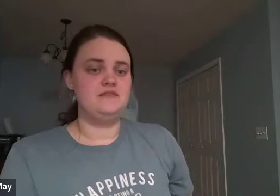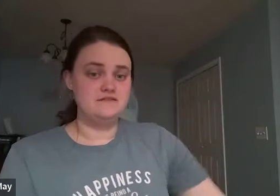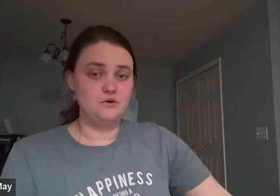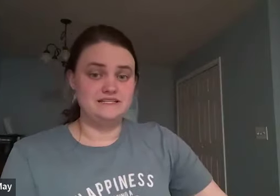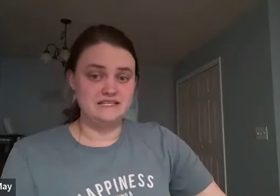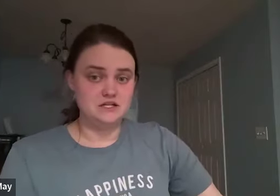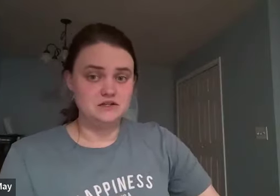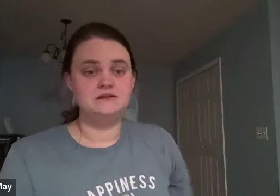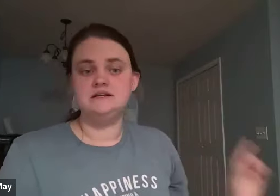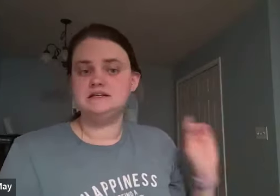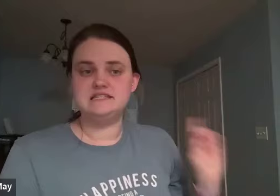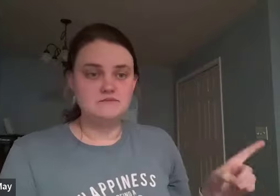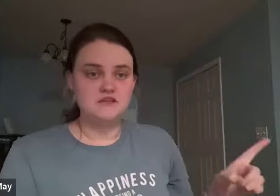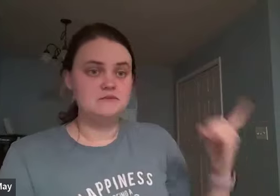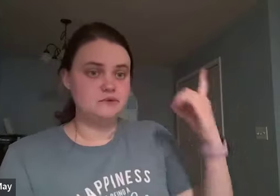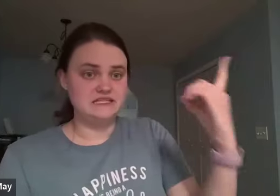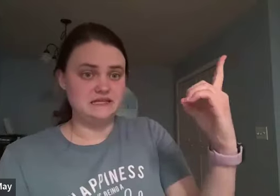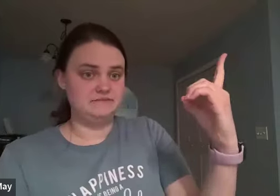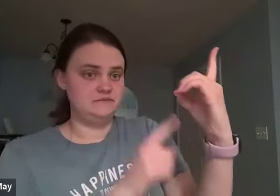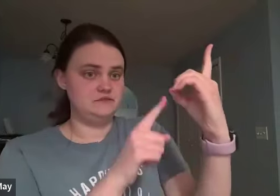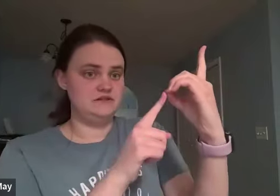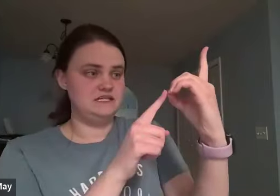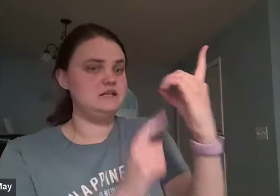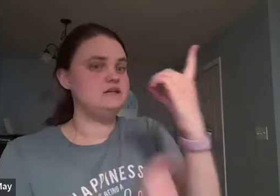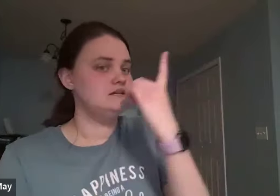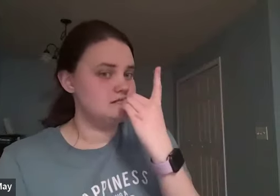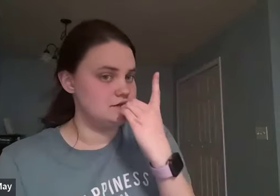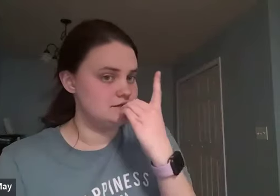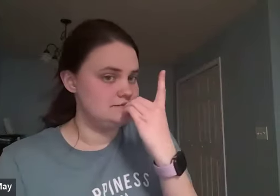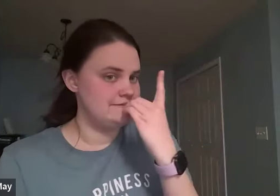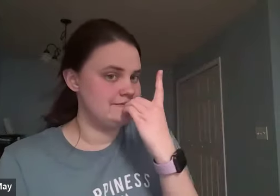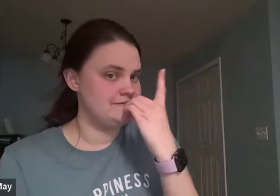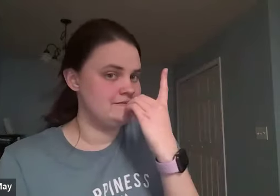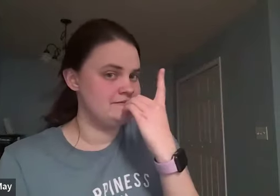Then for dinner, same thing, but with the D. So the D, dinner.